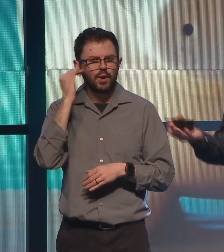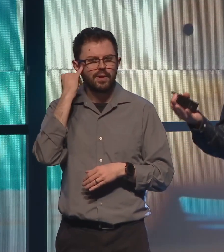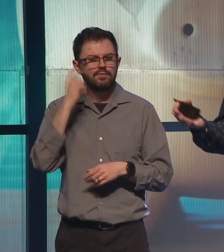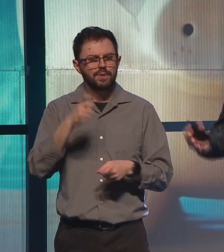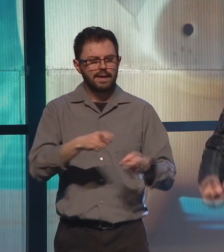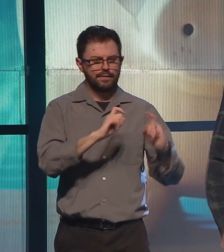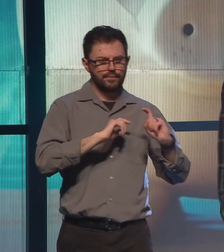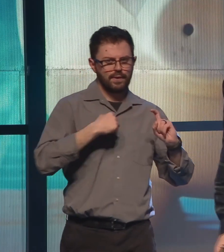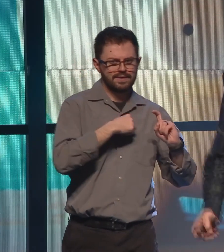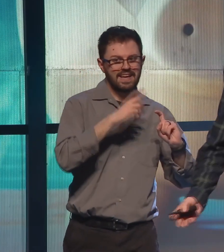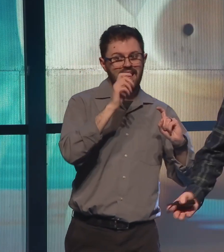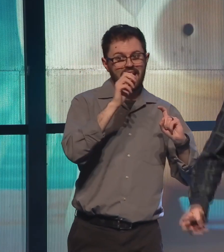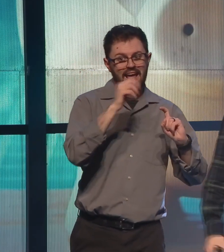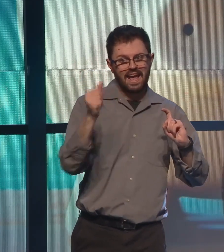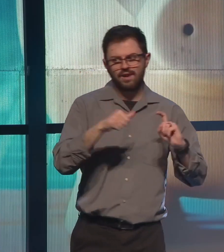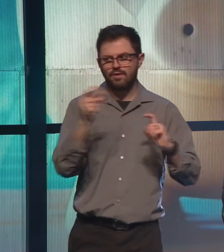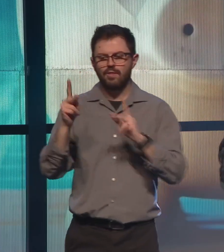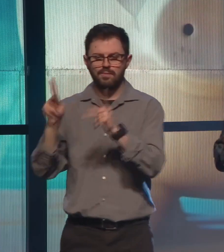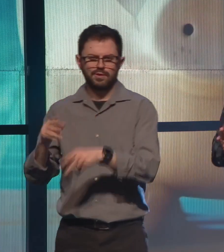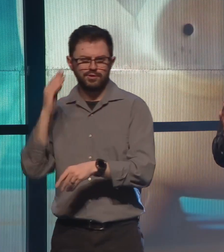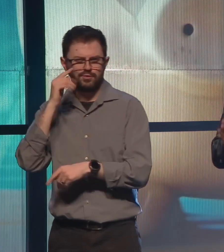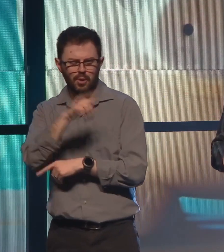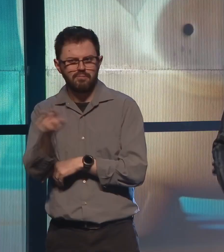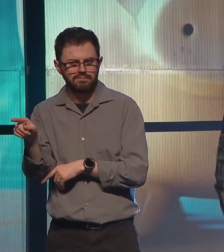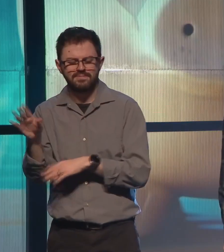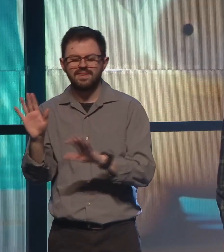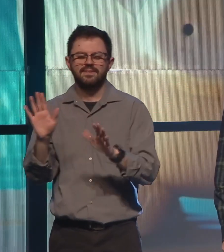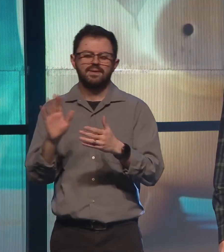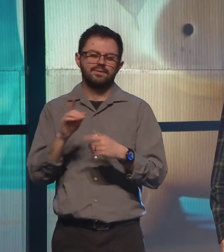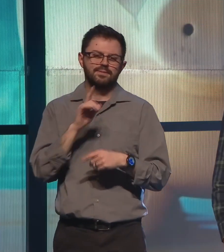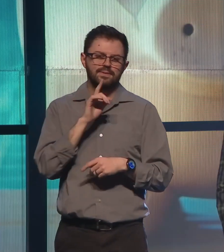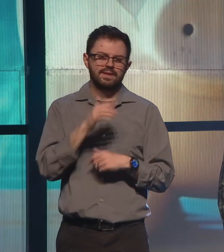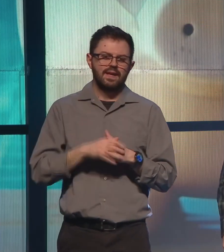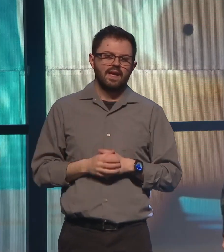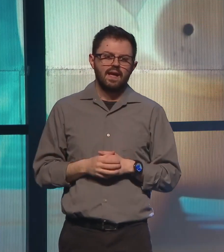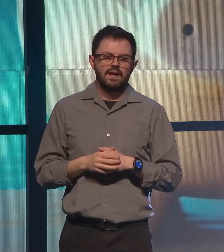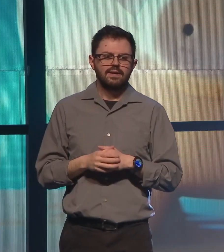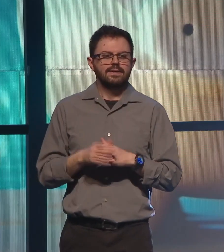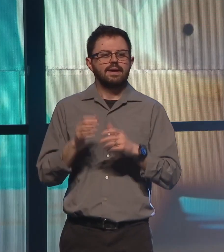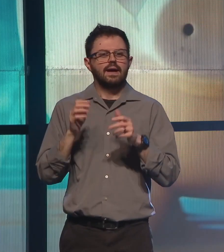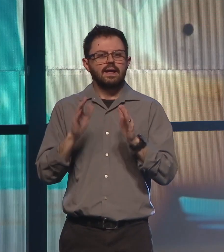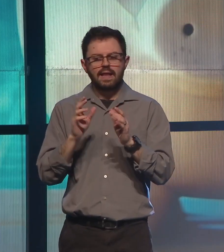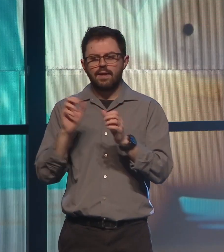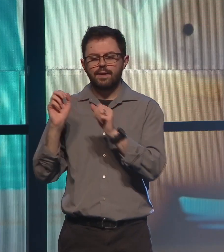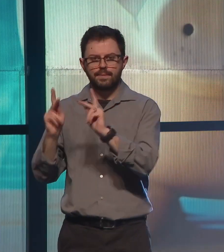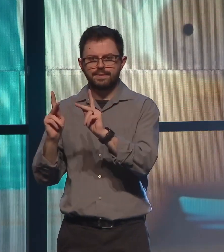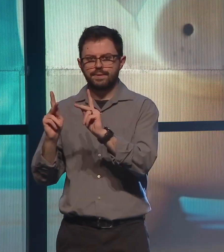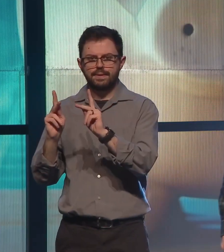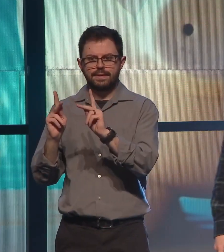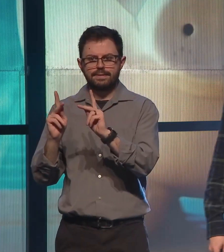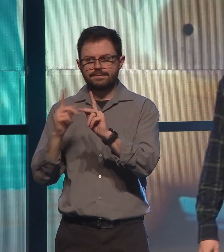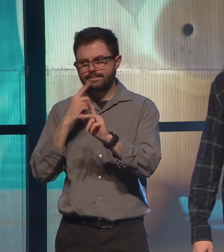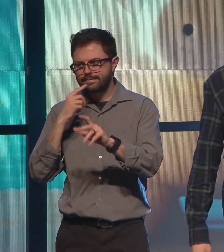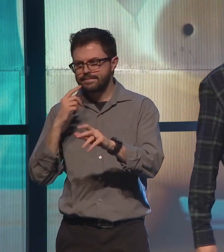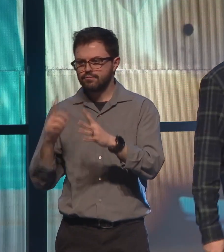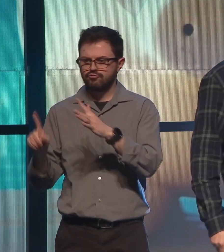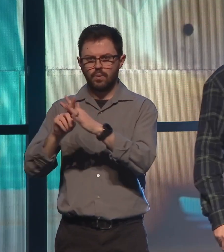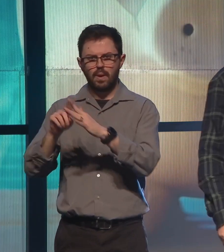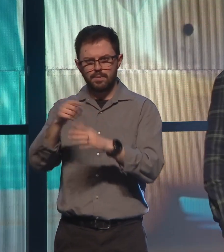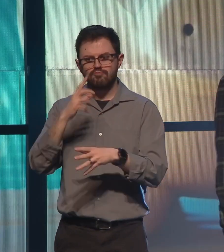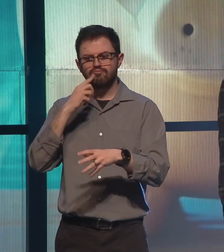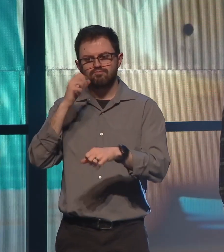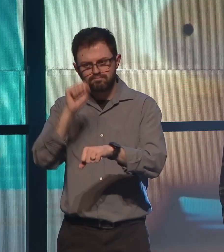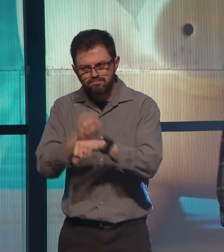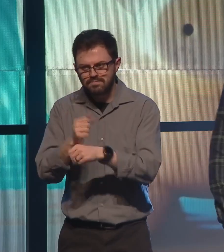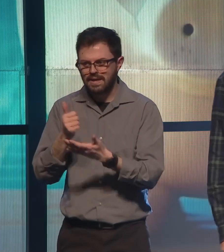But truly, if you just go, I just wouldn't have anything, then don't. And look for that opportunity. Tangibly this week, help someone. Every day, every